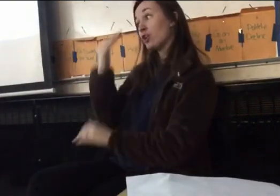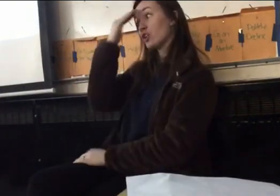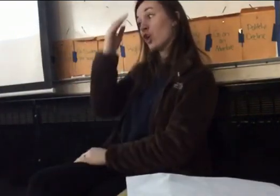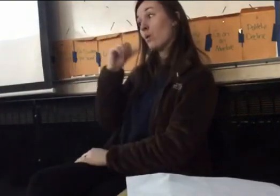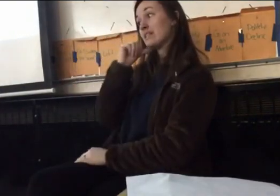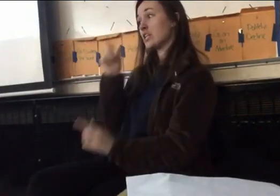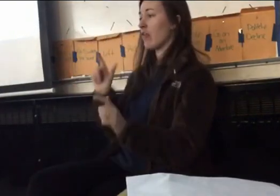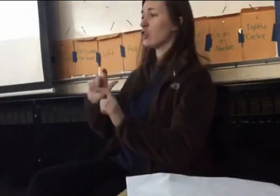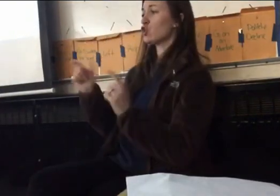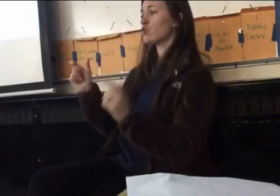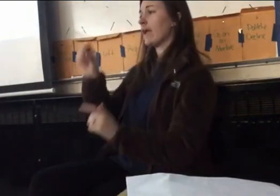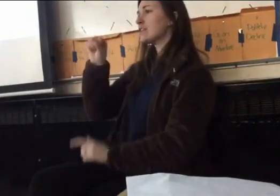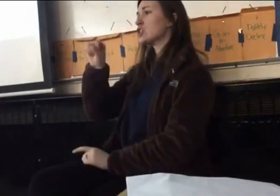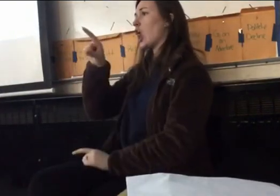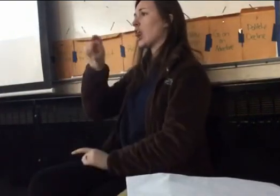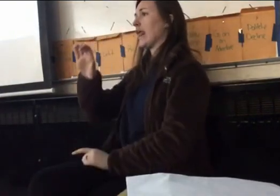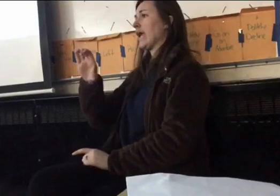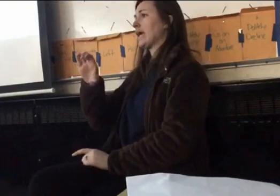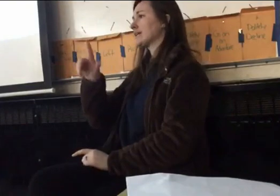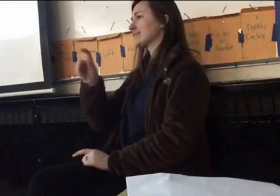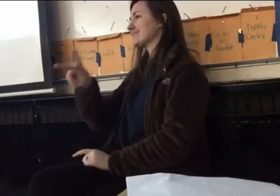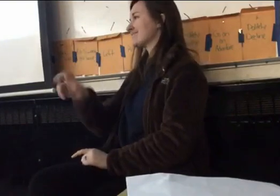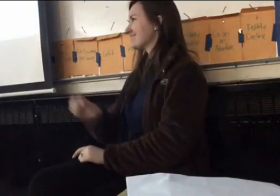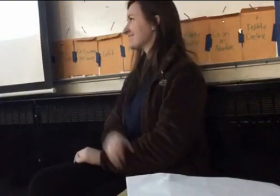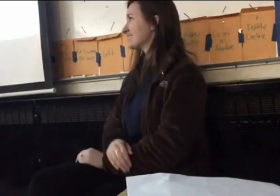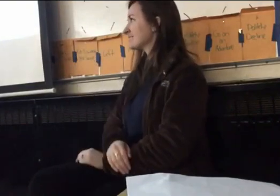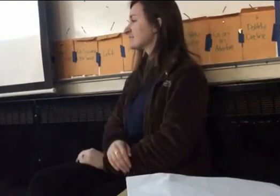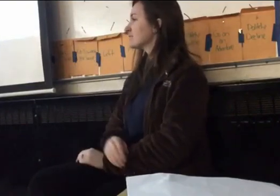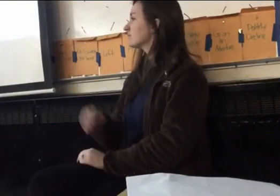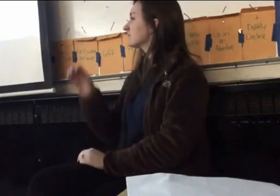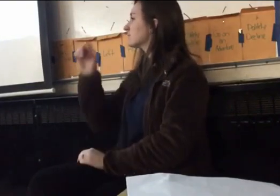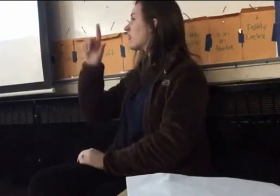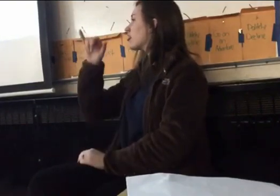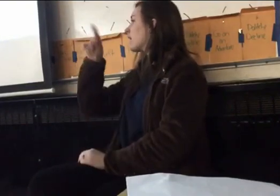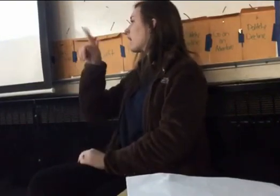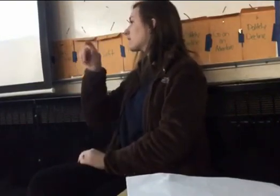I know it's not the Great Salt Lake. I know this image. Liza.